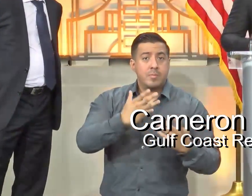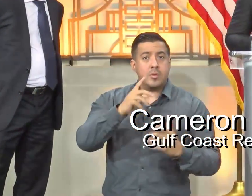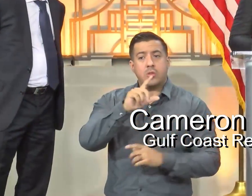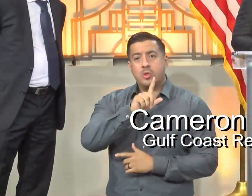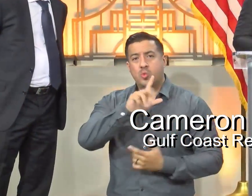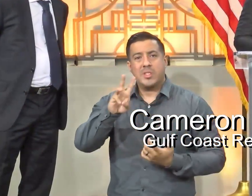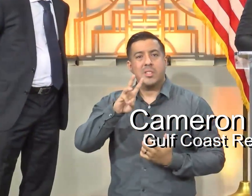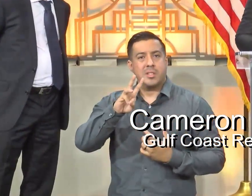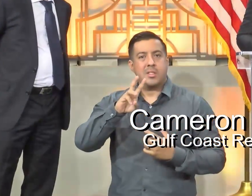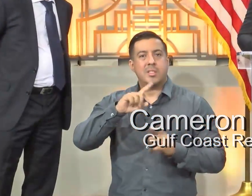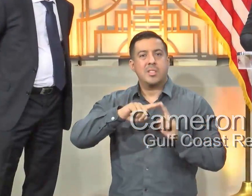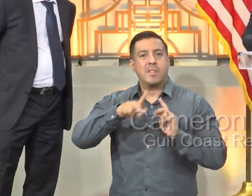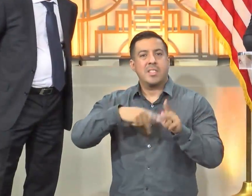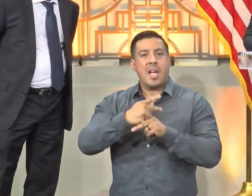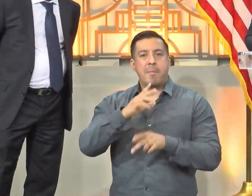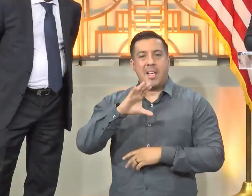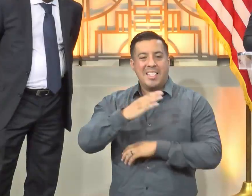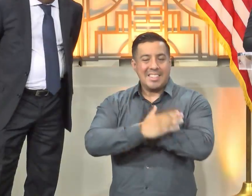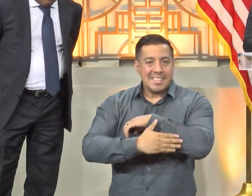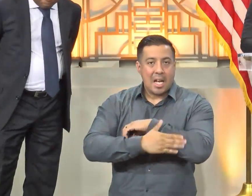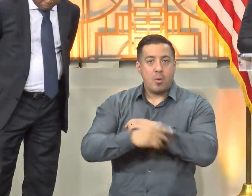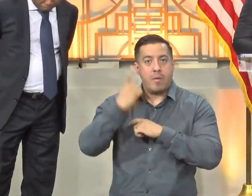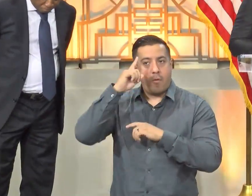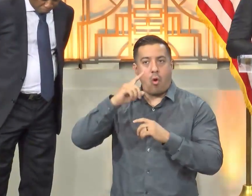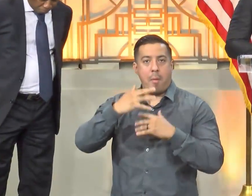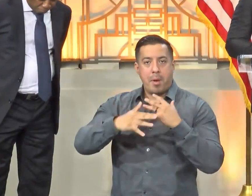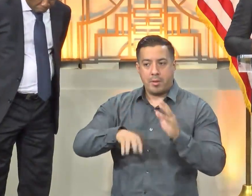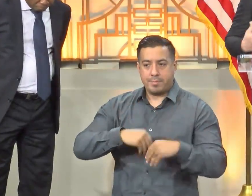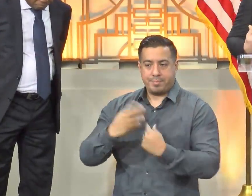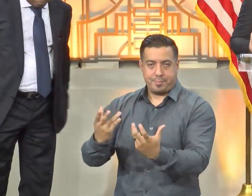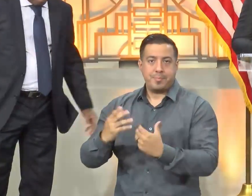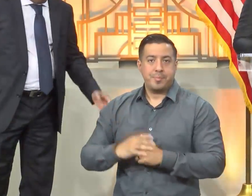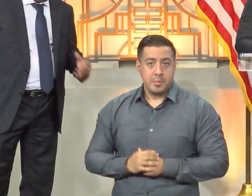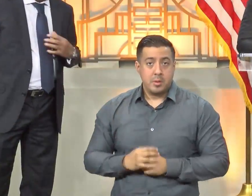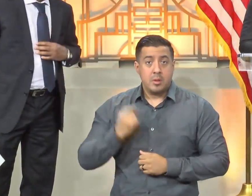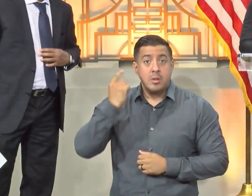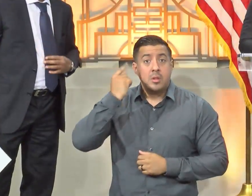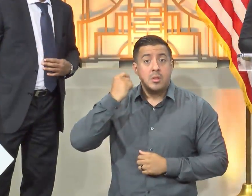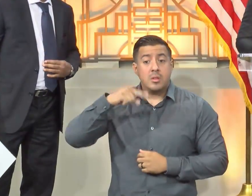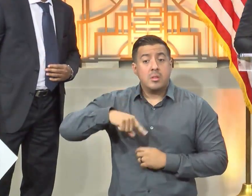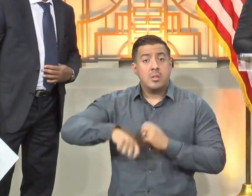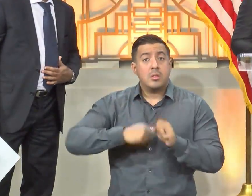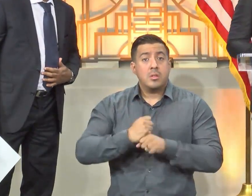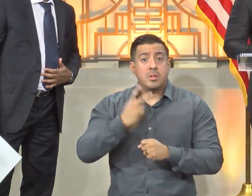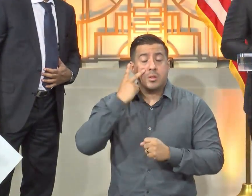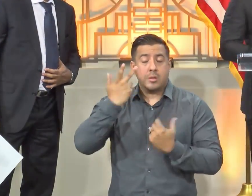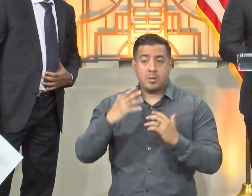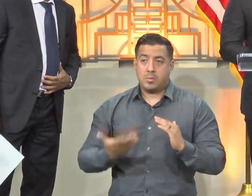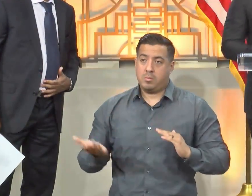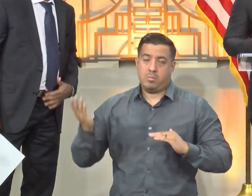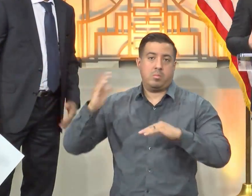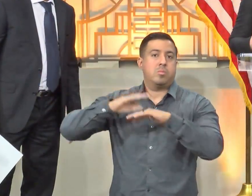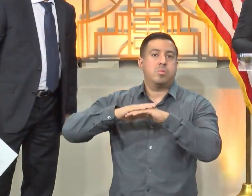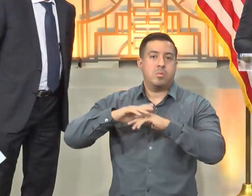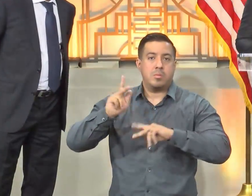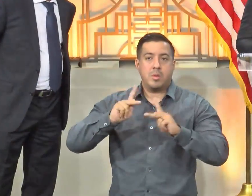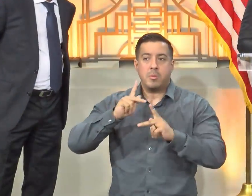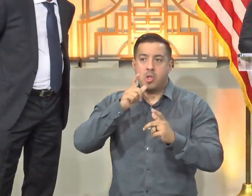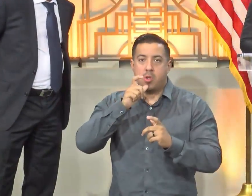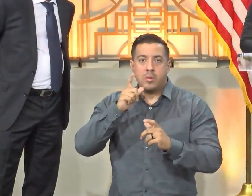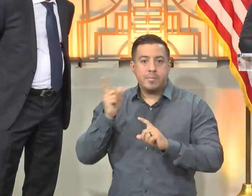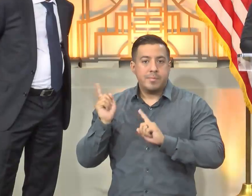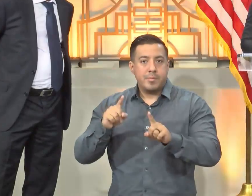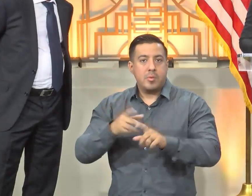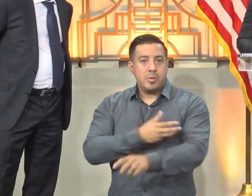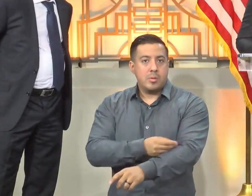a 26-county area with blood and blood products. Now, this year, we actually have seen a record number in donor turnouts, which is absolutely incredible,